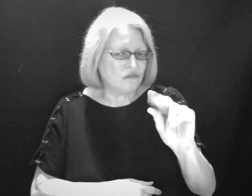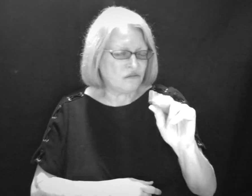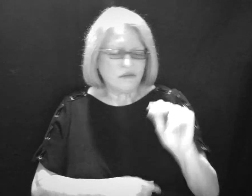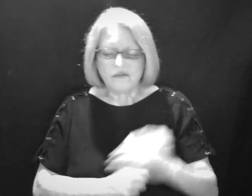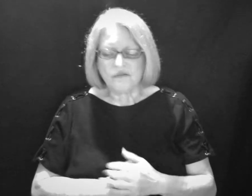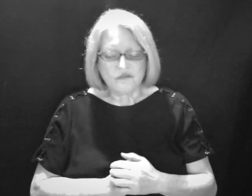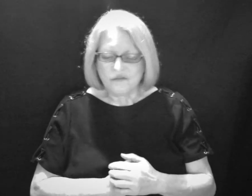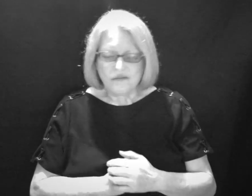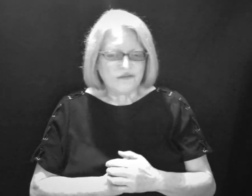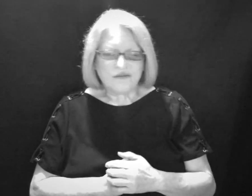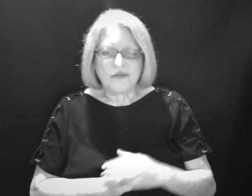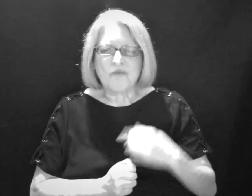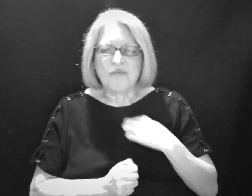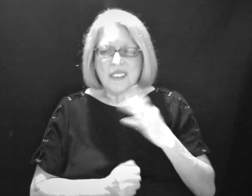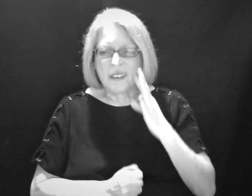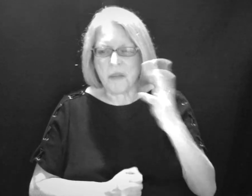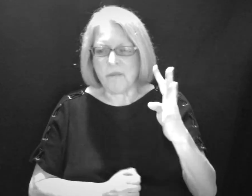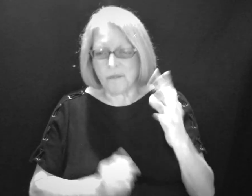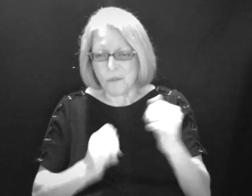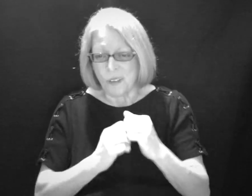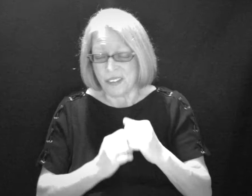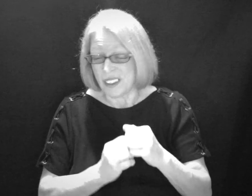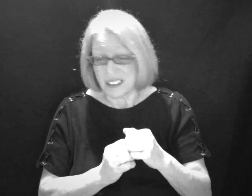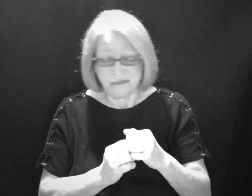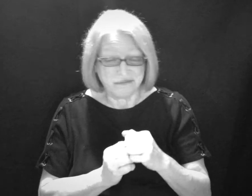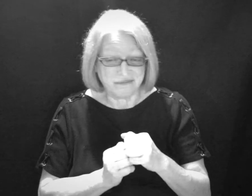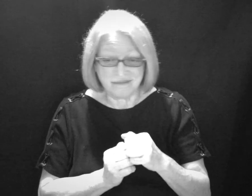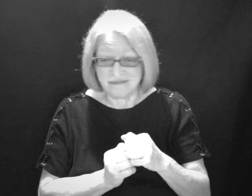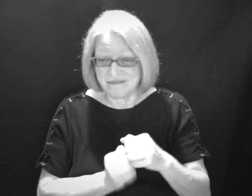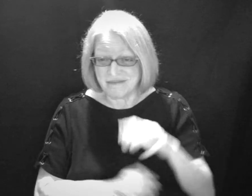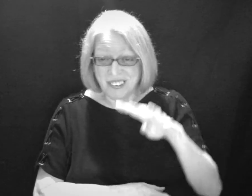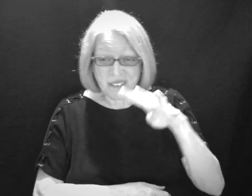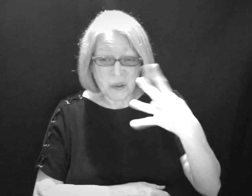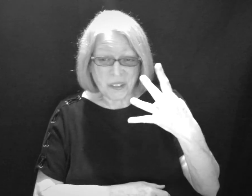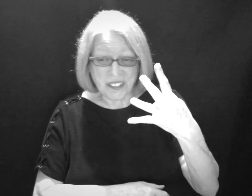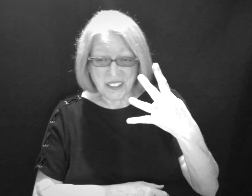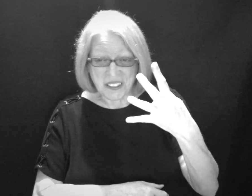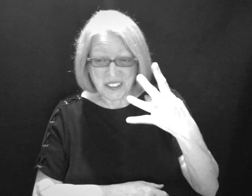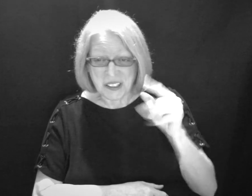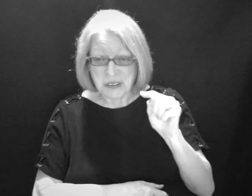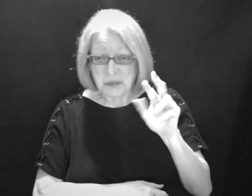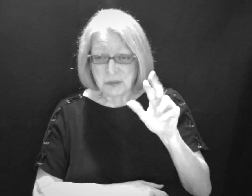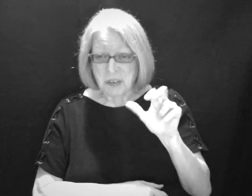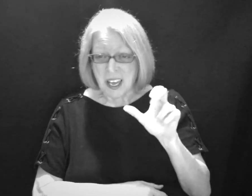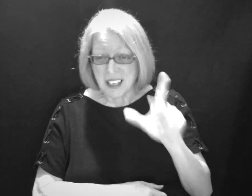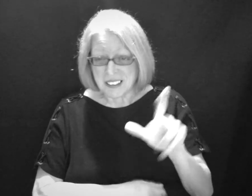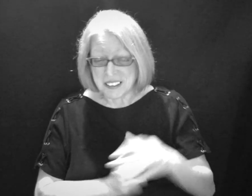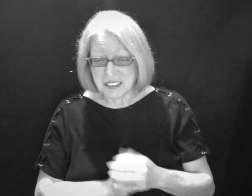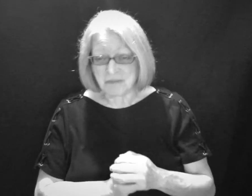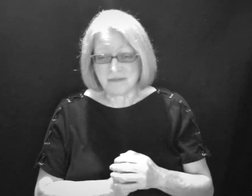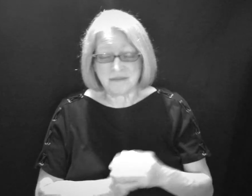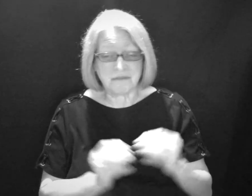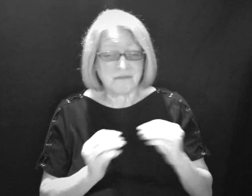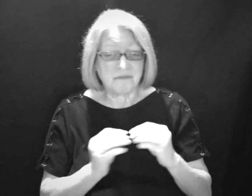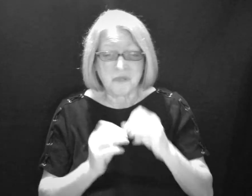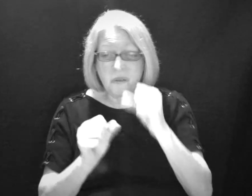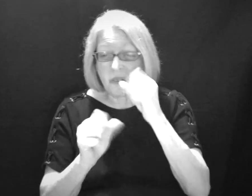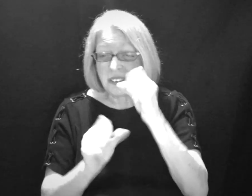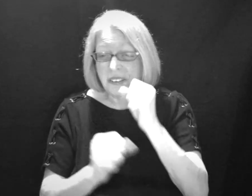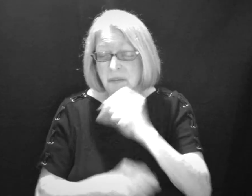same, but we are putting in a background color. So let's put in a background color, and let's make it all the way white. All right, we